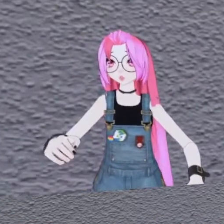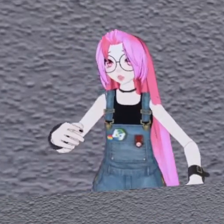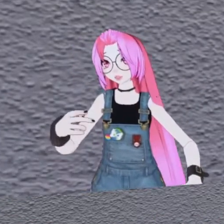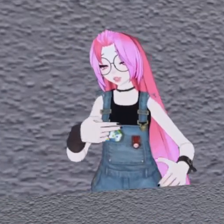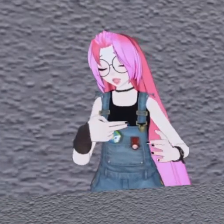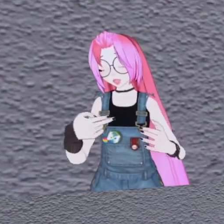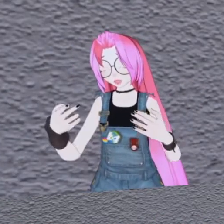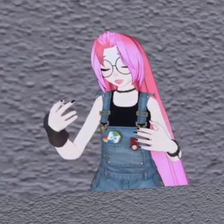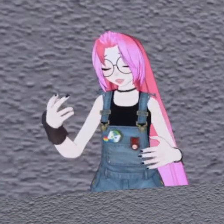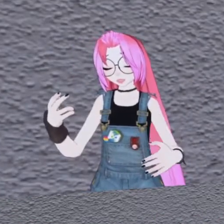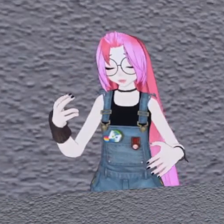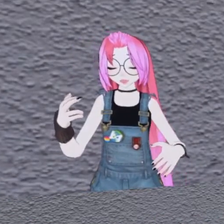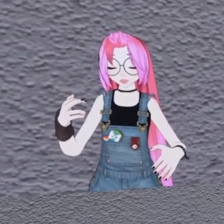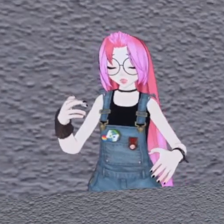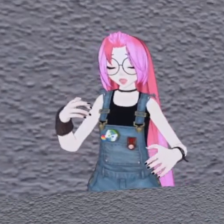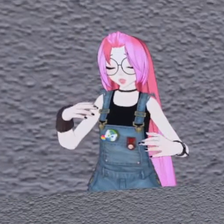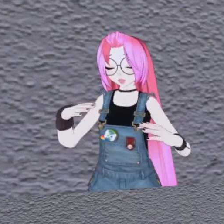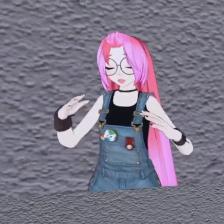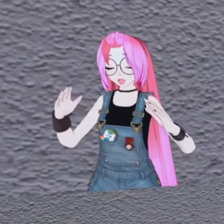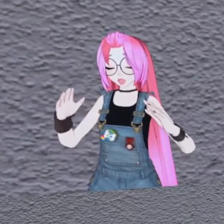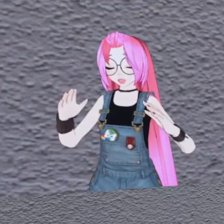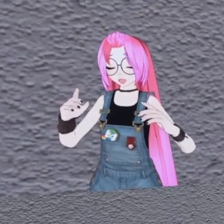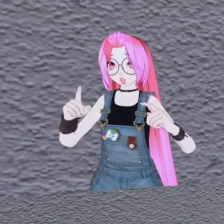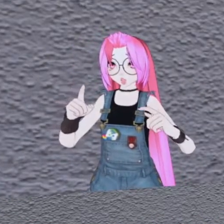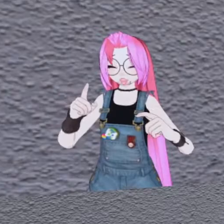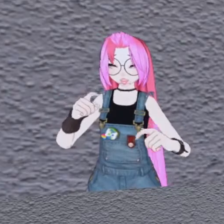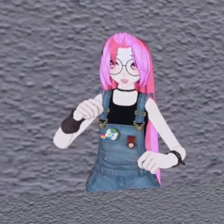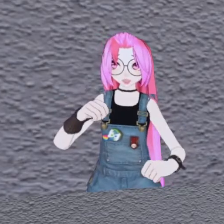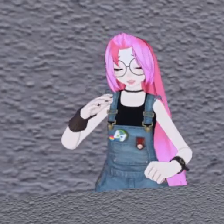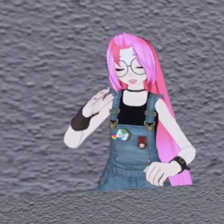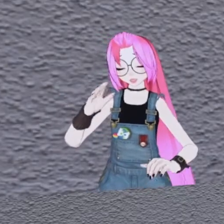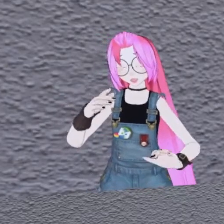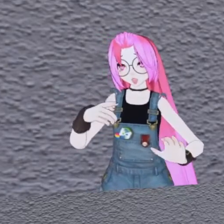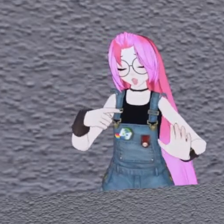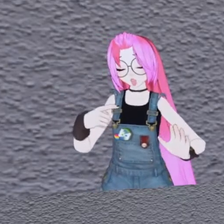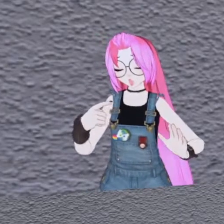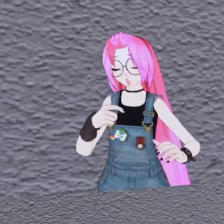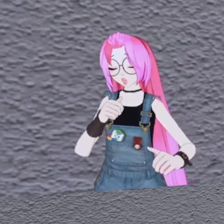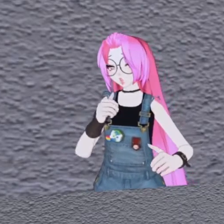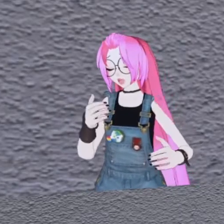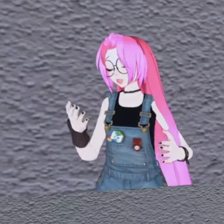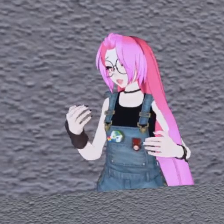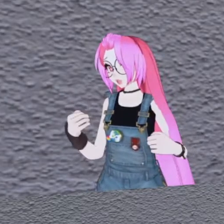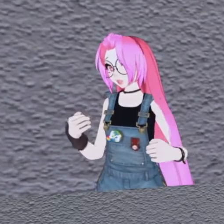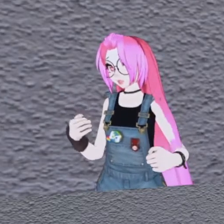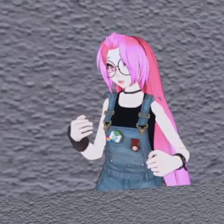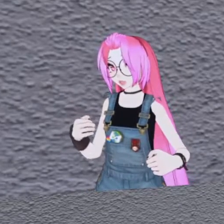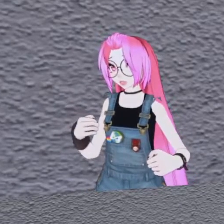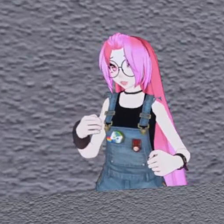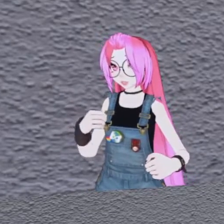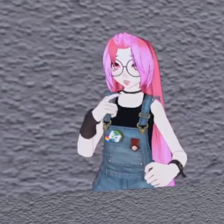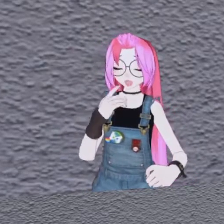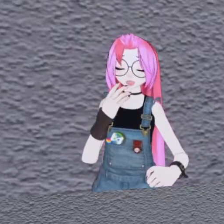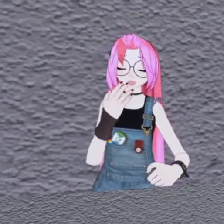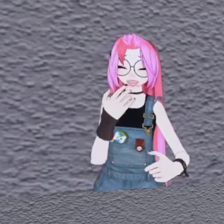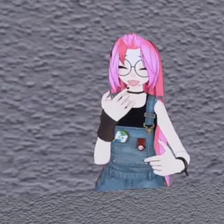If I'm honest, it's a lot of technical terms, and I wouldn't want to, like, say the wrong thing. I